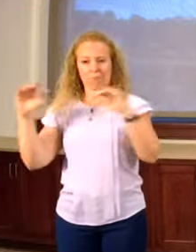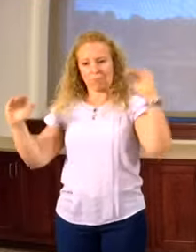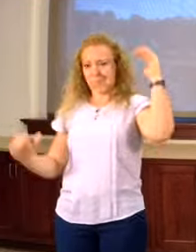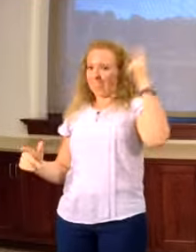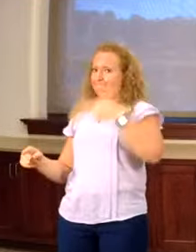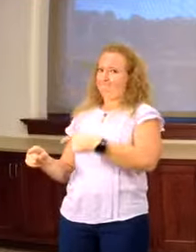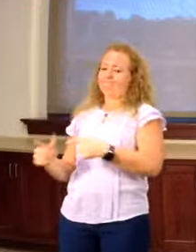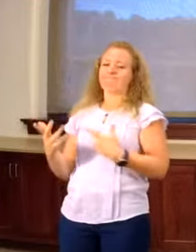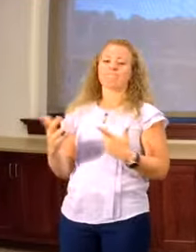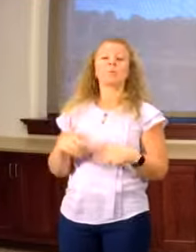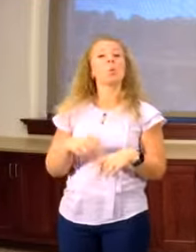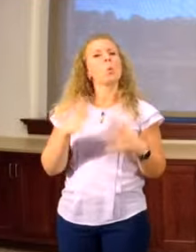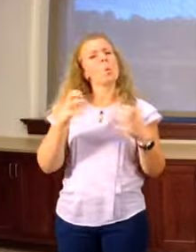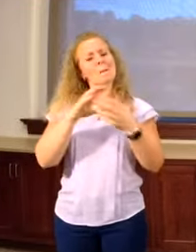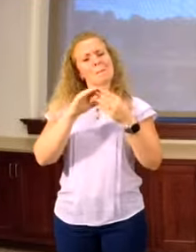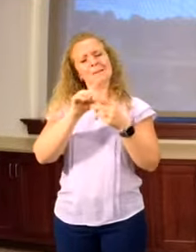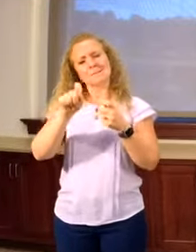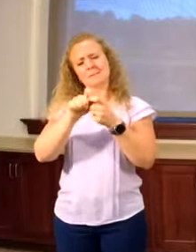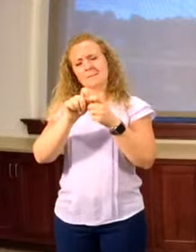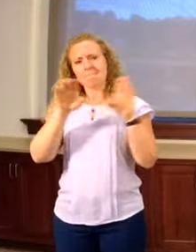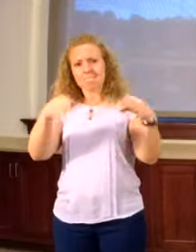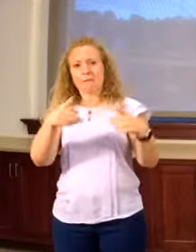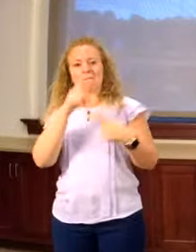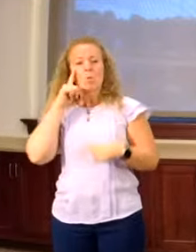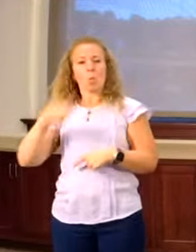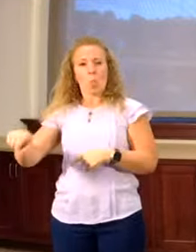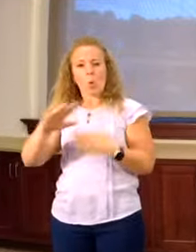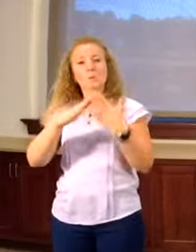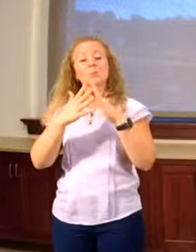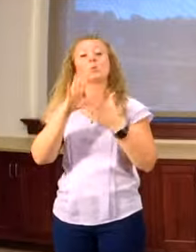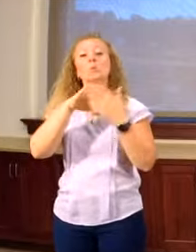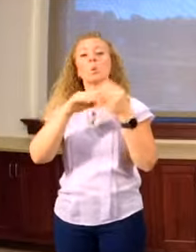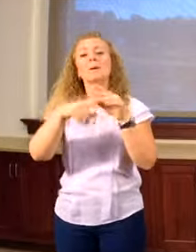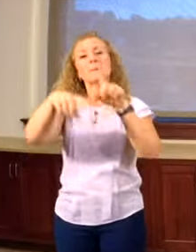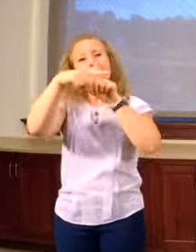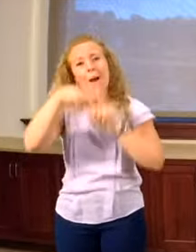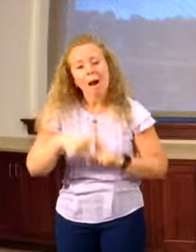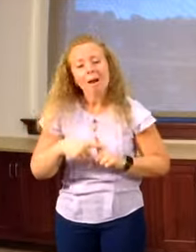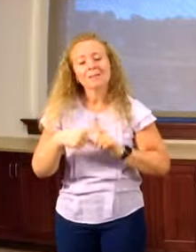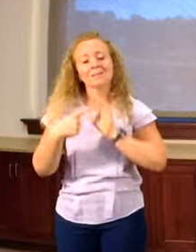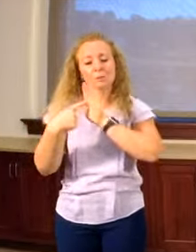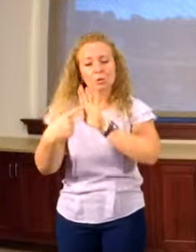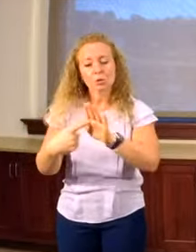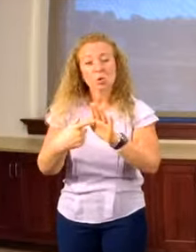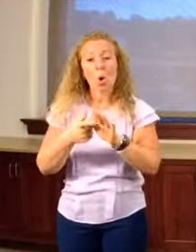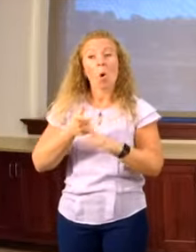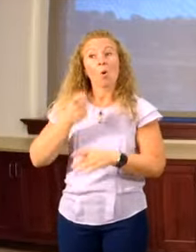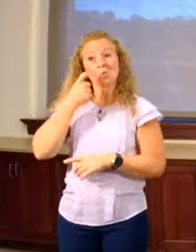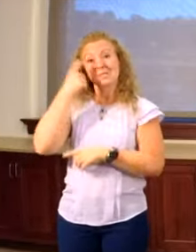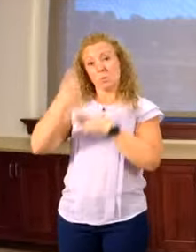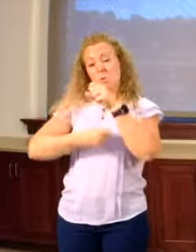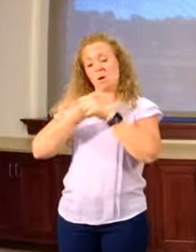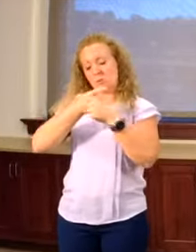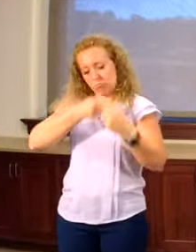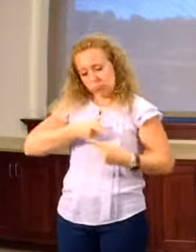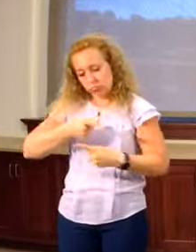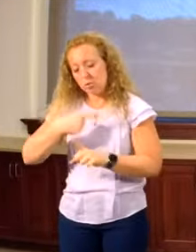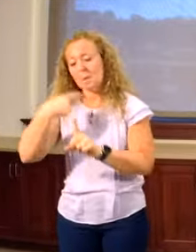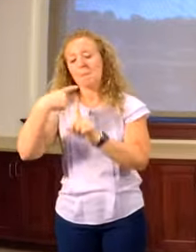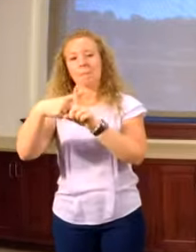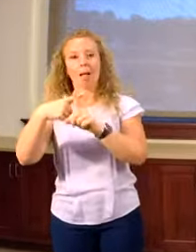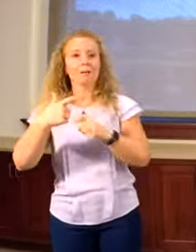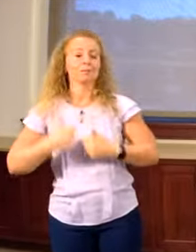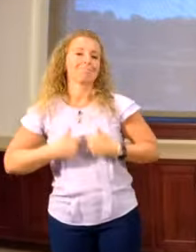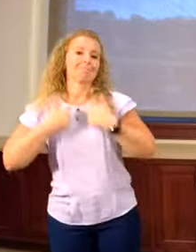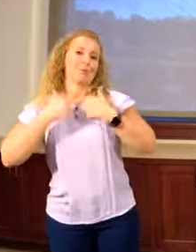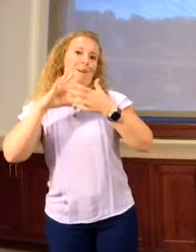designed specifically for these communities. These are positive stories which speak to both the trials of the past year and the triumphs of surviving